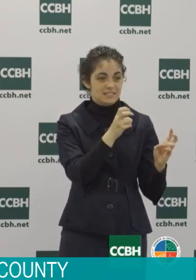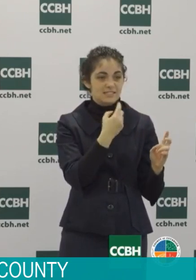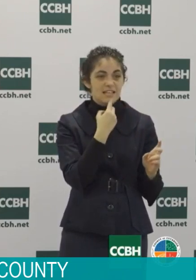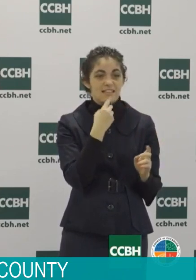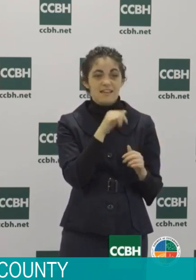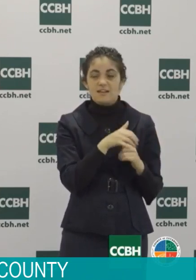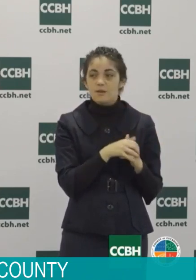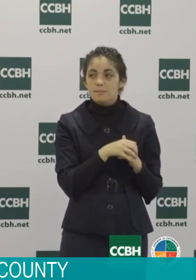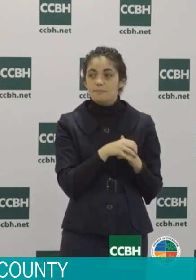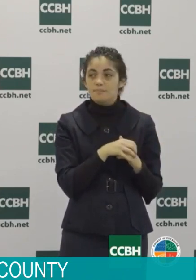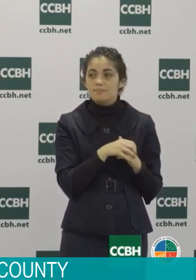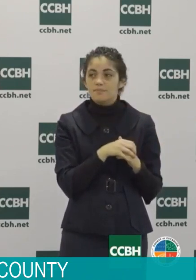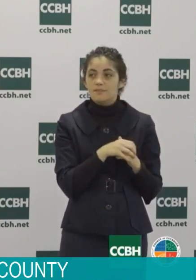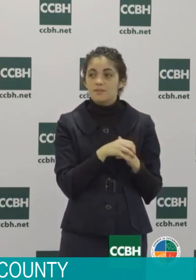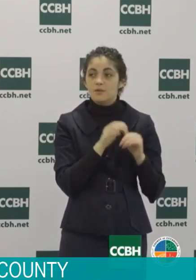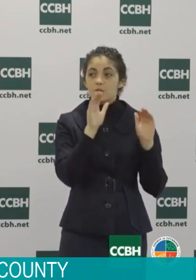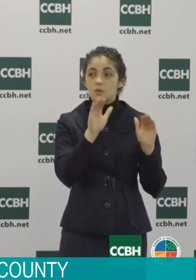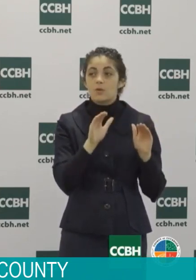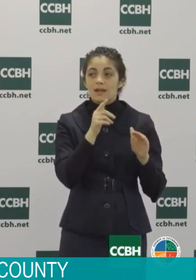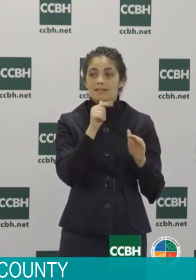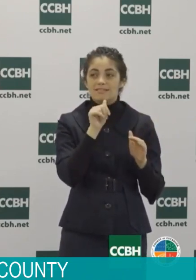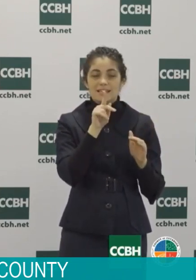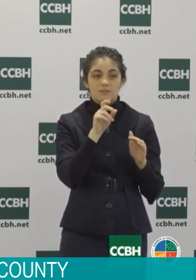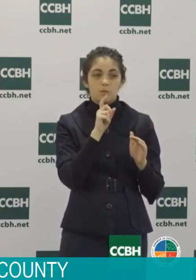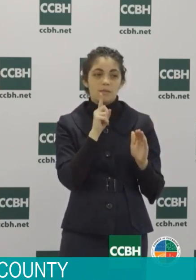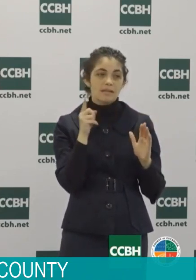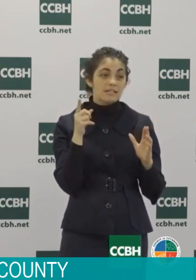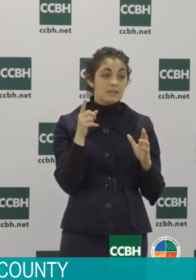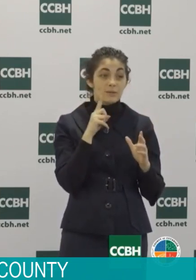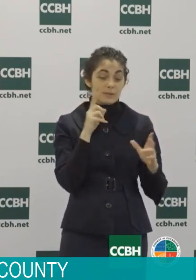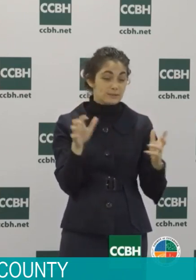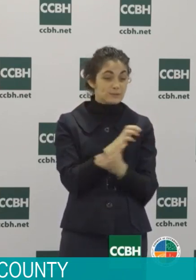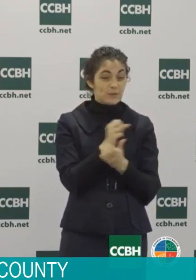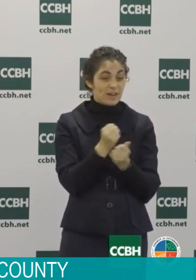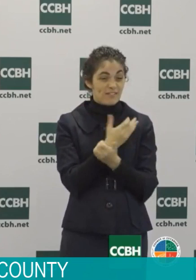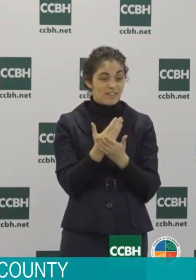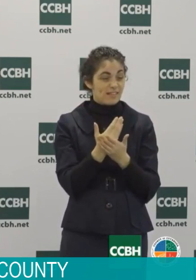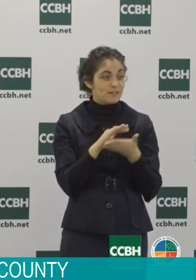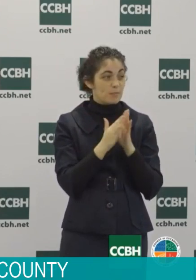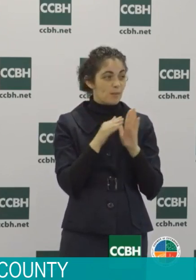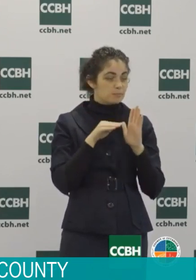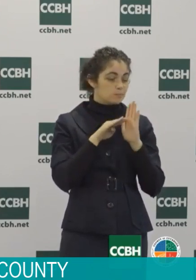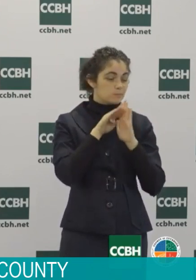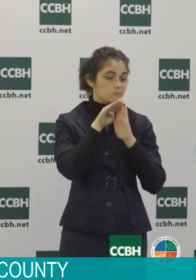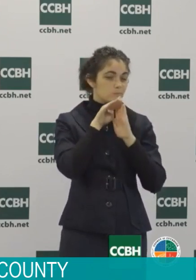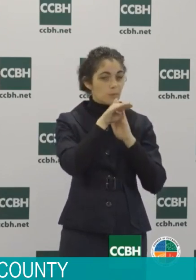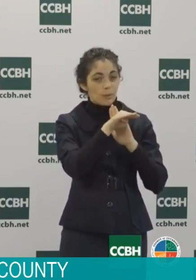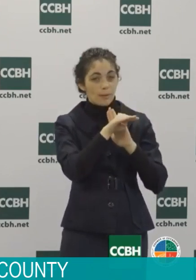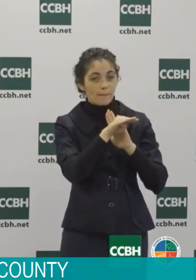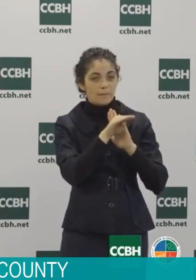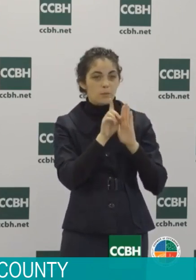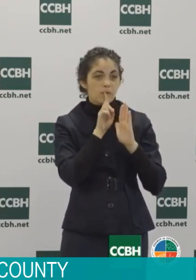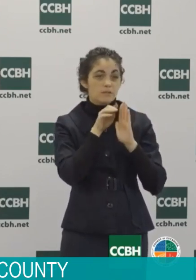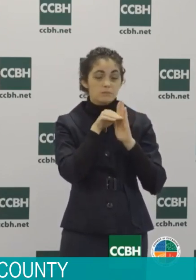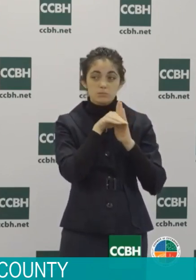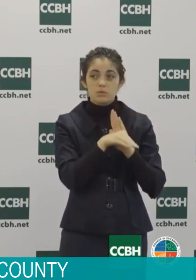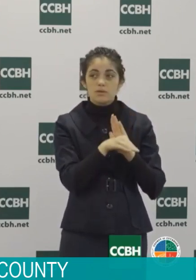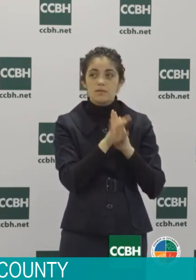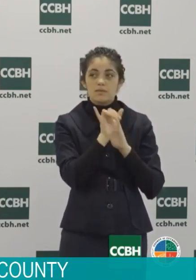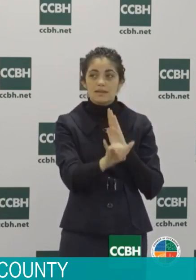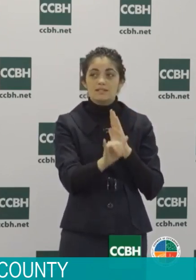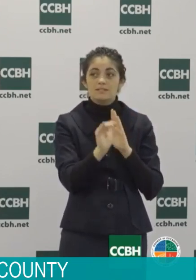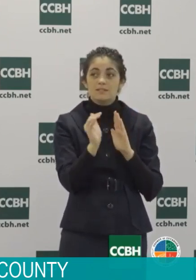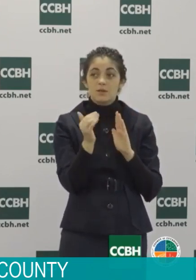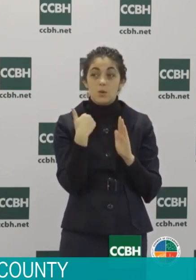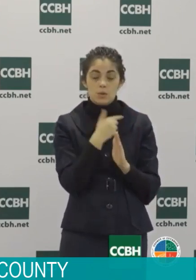was that the Great Lakes states are crushing it on flattening the curve, not just flattening it, but crushing it. And that's, again,